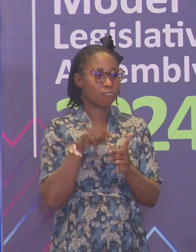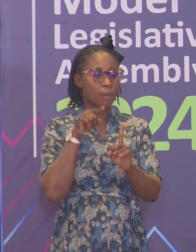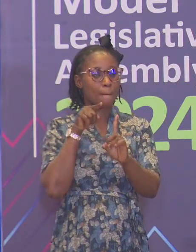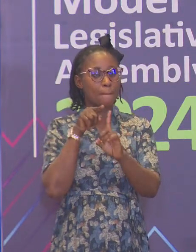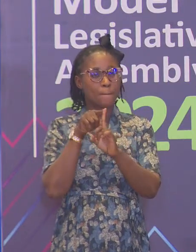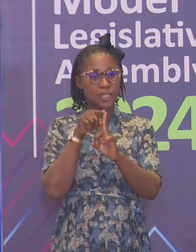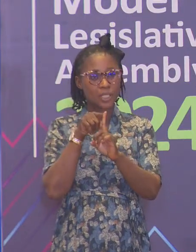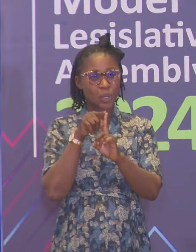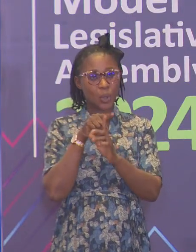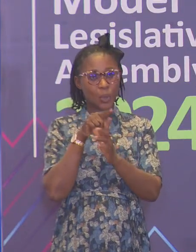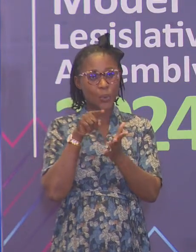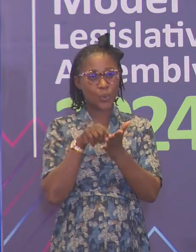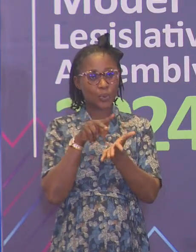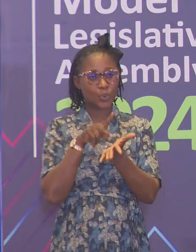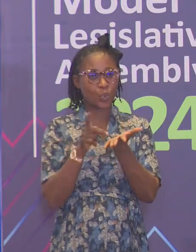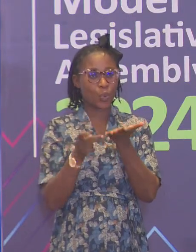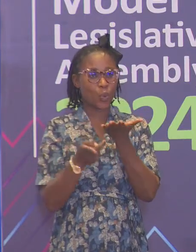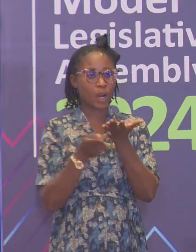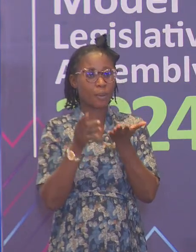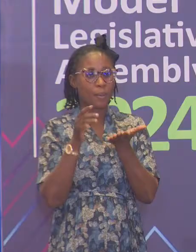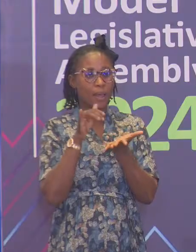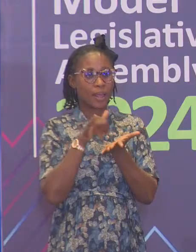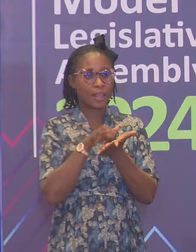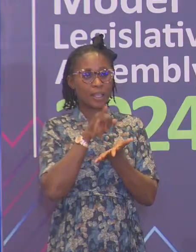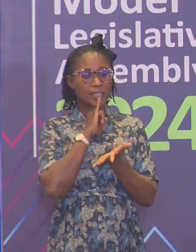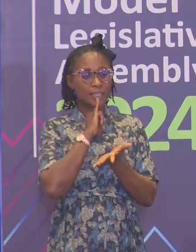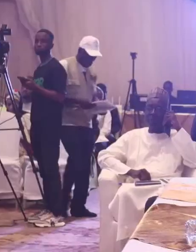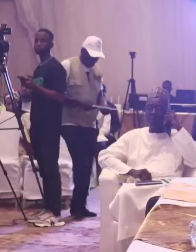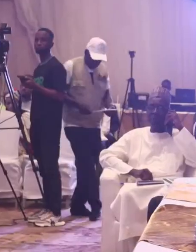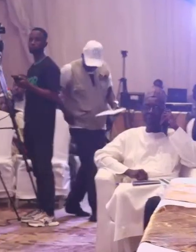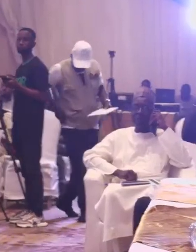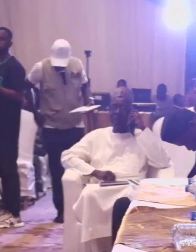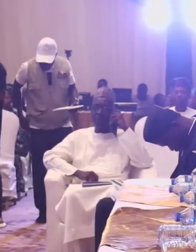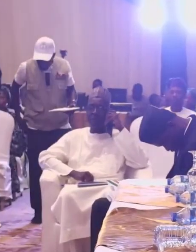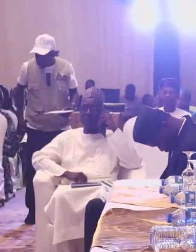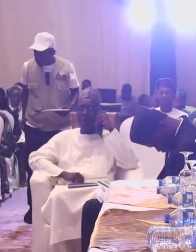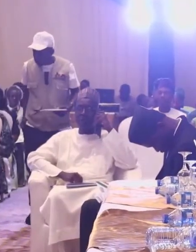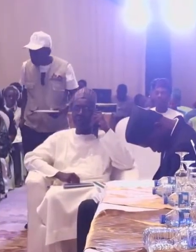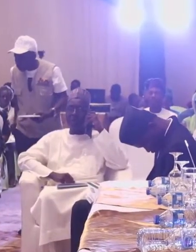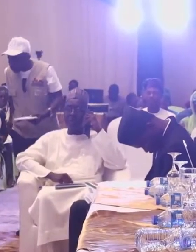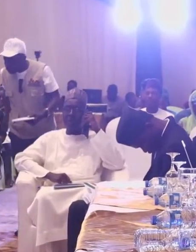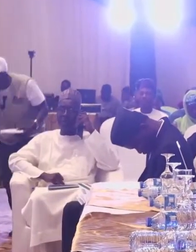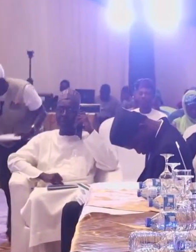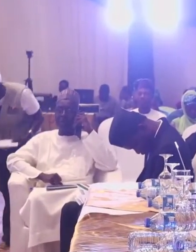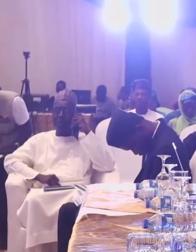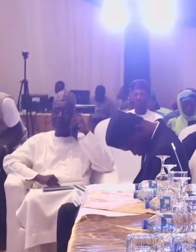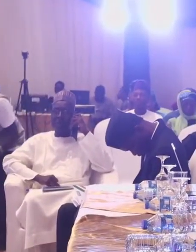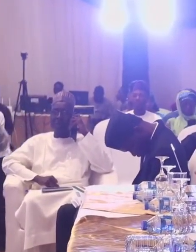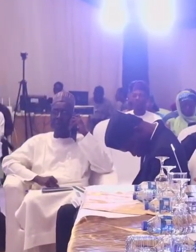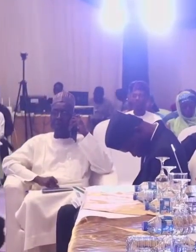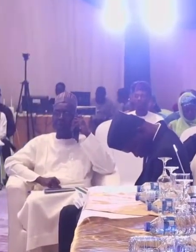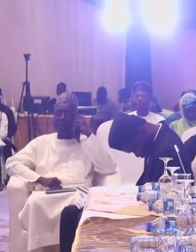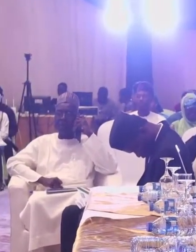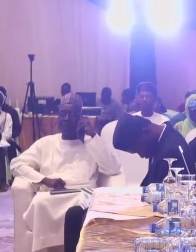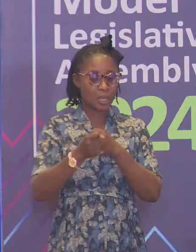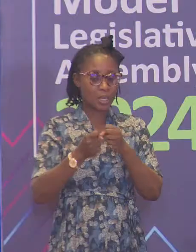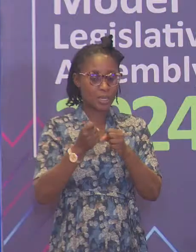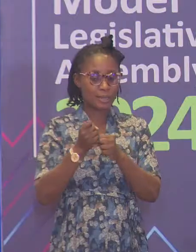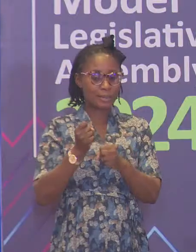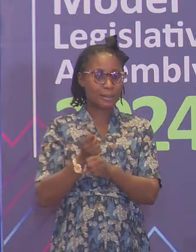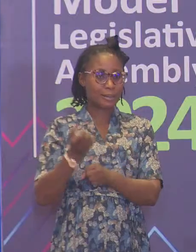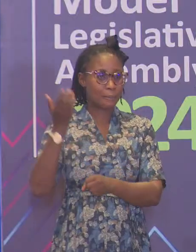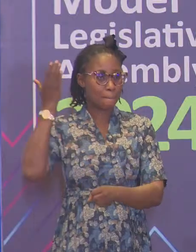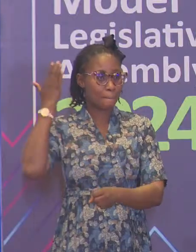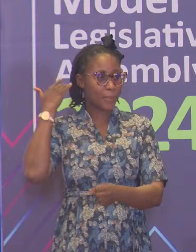particularly this program that is that he have held for some years now, because